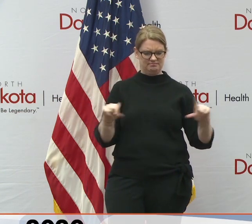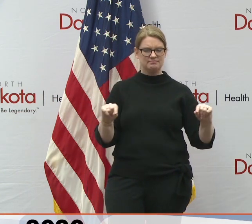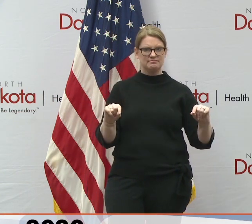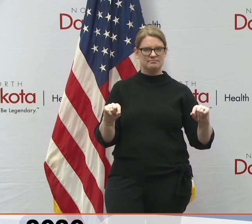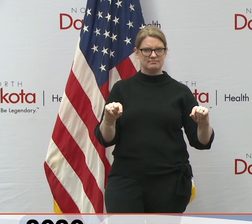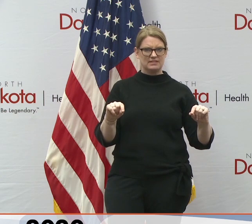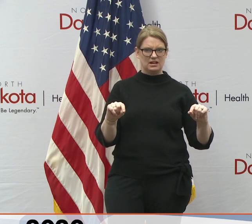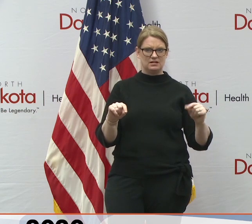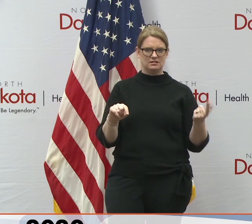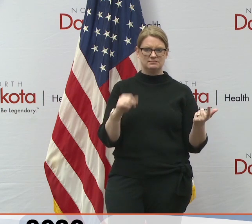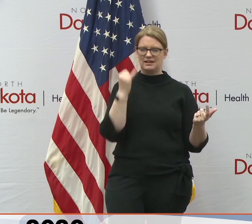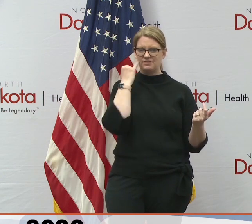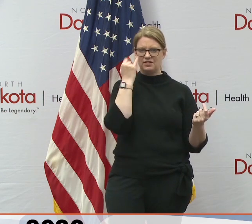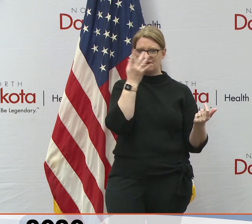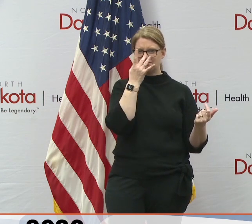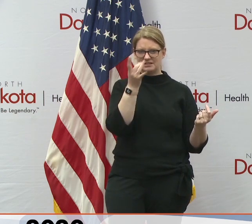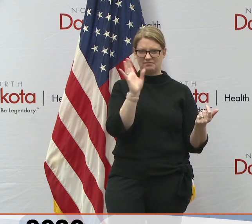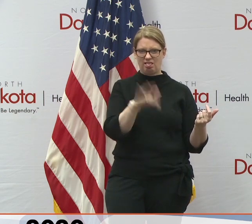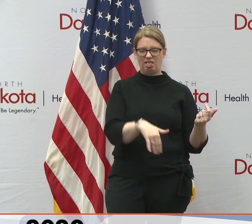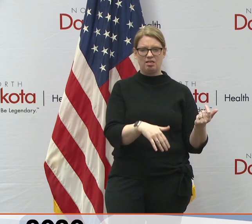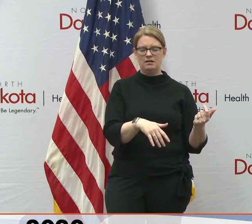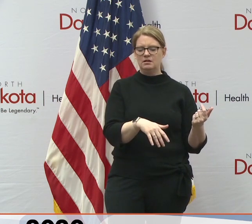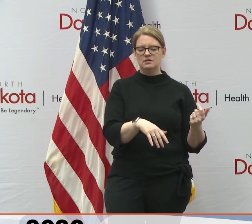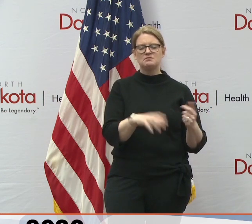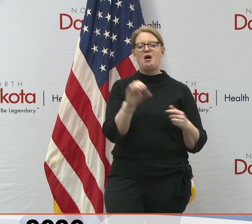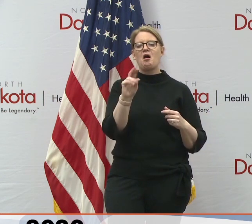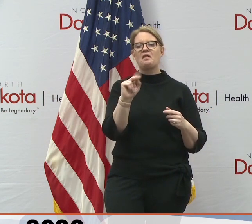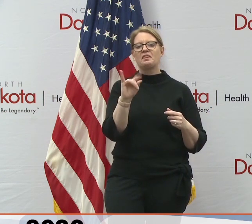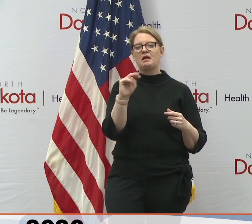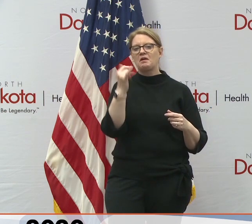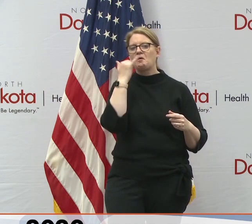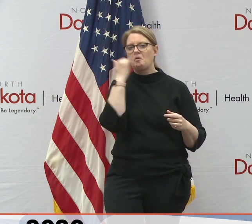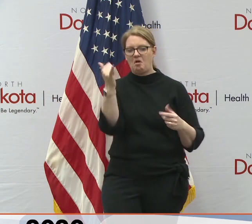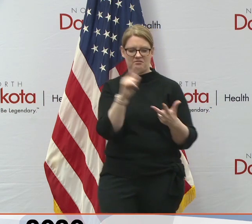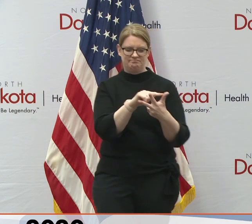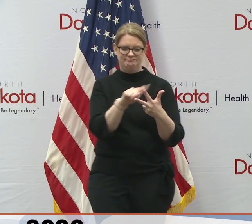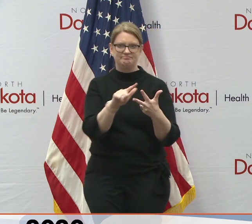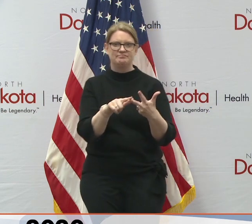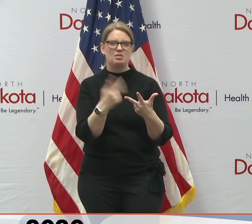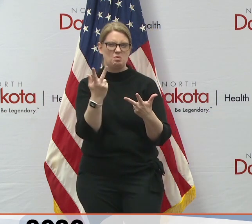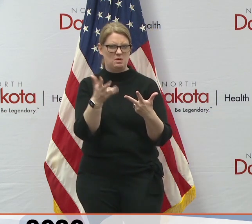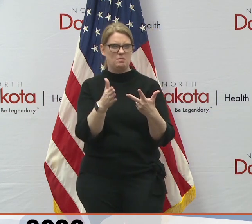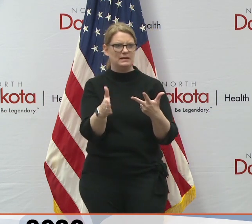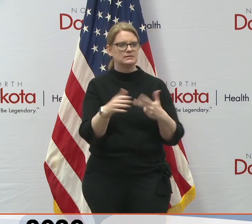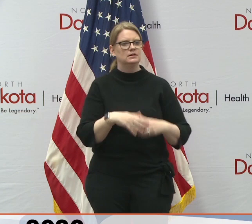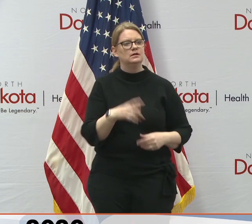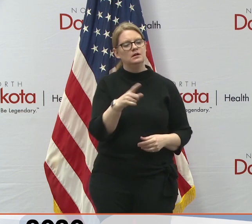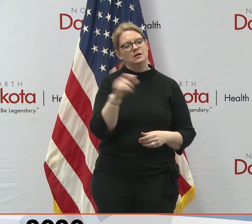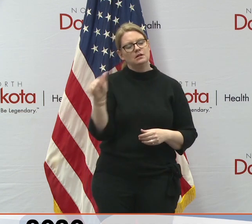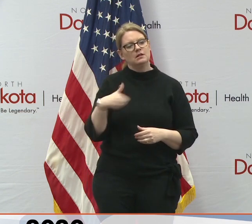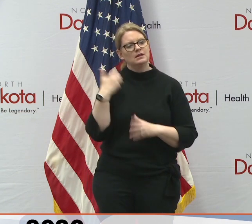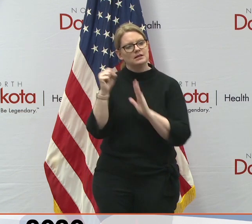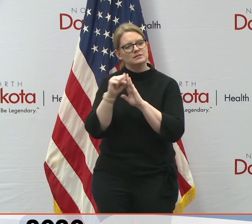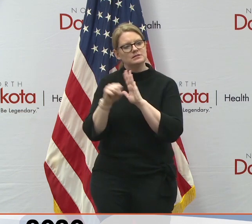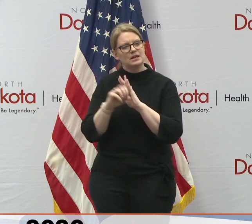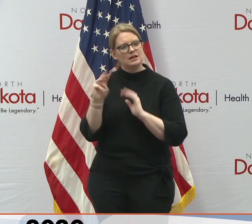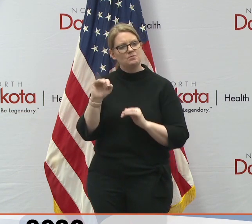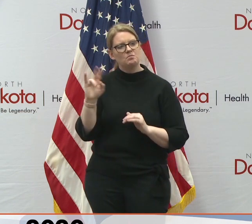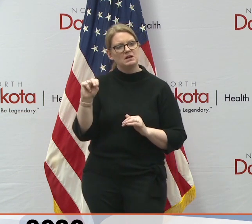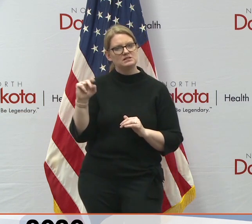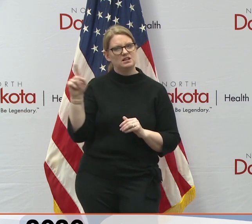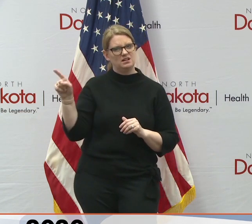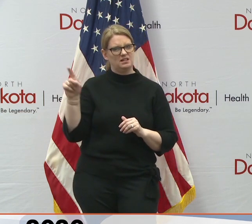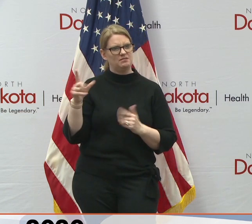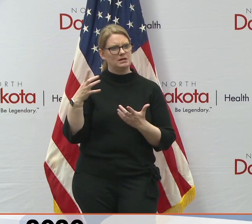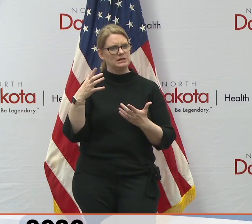not interested in doing paper these days, you can do it online. Okay, Dave? The neighboring state, Minnesota, has been hearing a lot of complaints